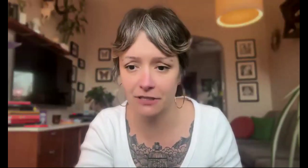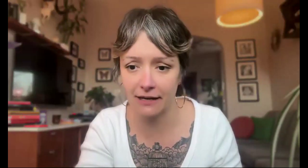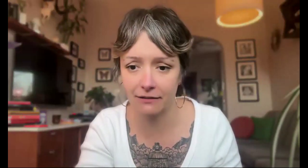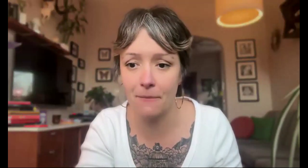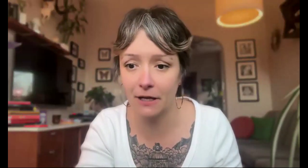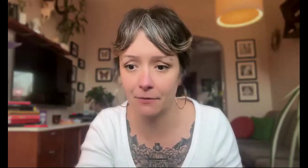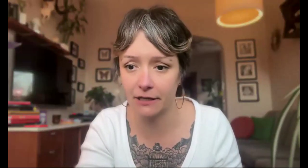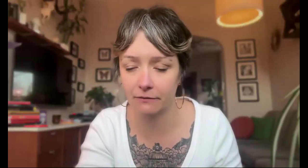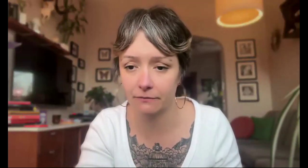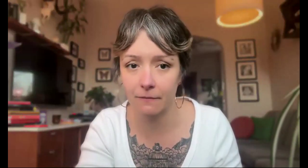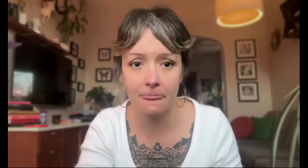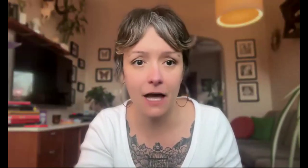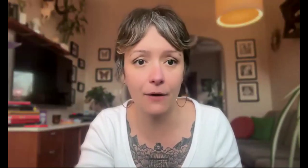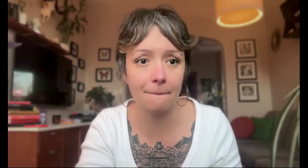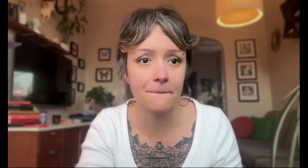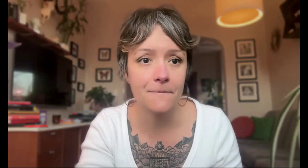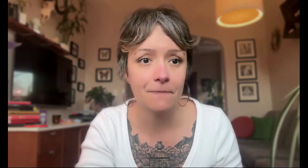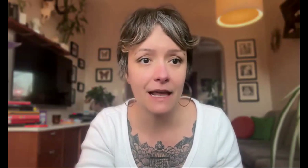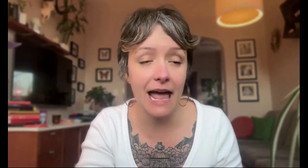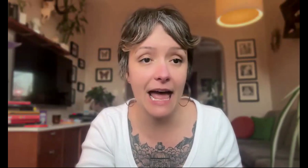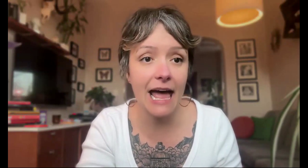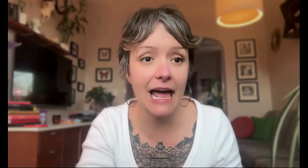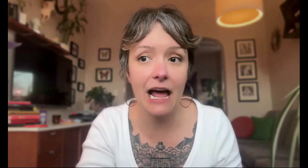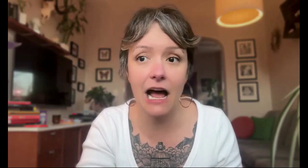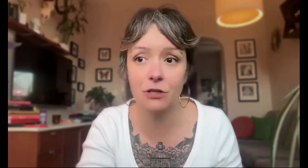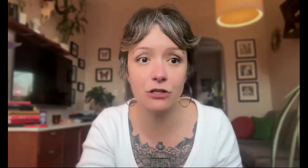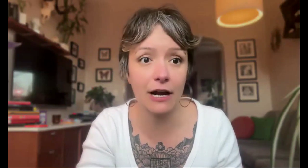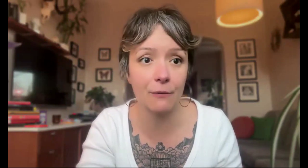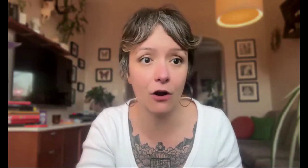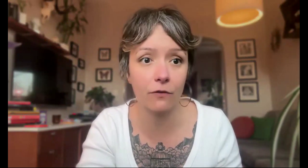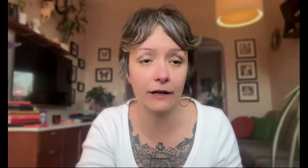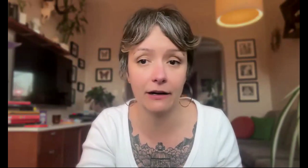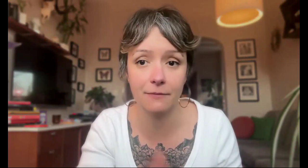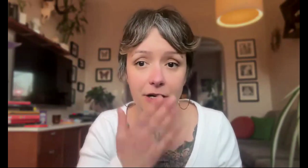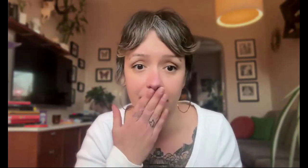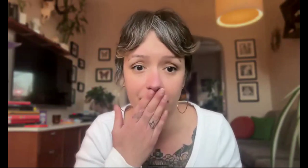100%, 1,000,000%. Okay. And I'm so sorry. We are over, Karen. I'm sorry.